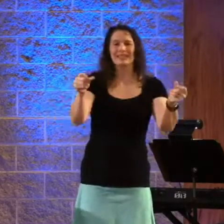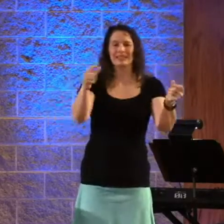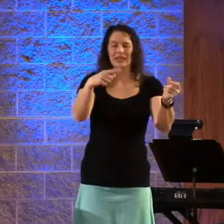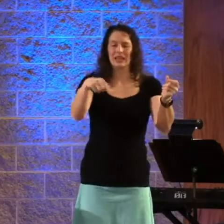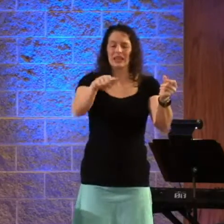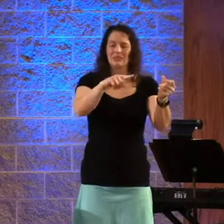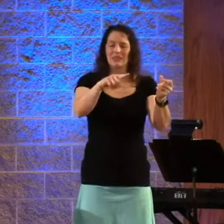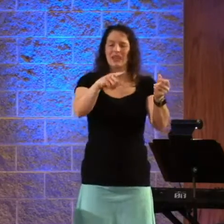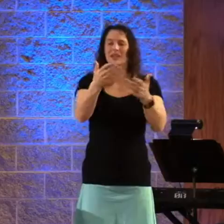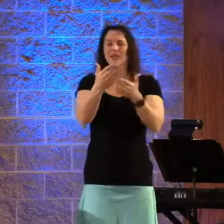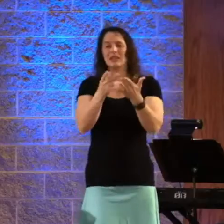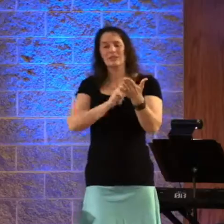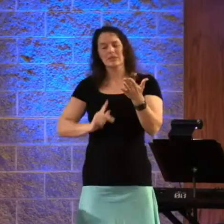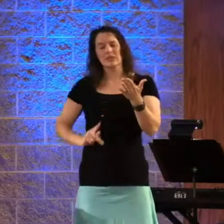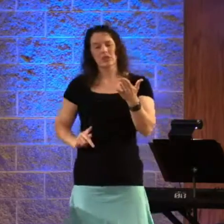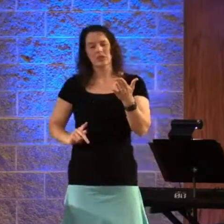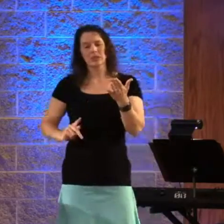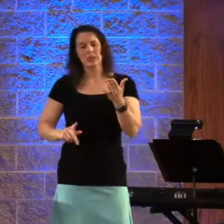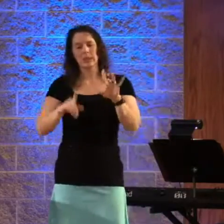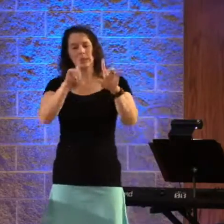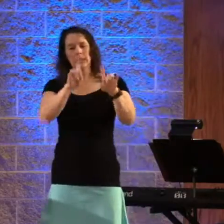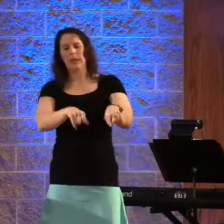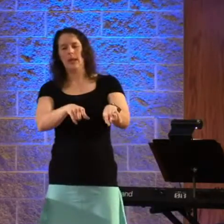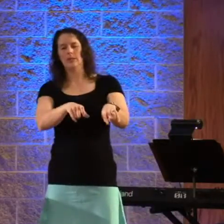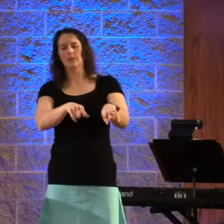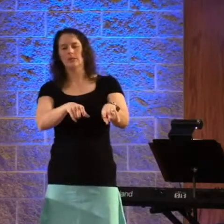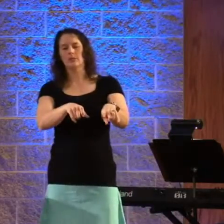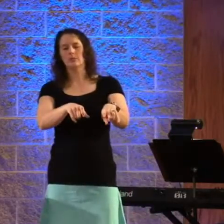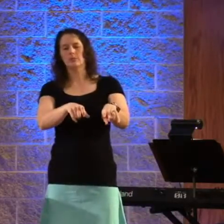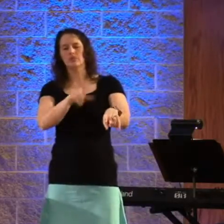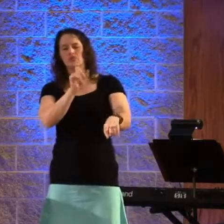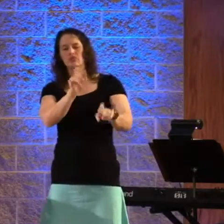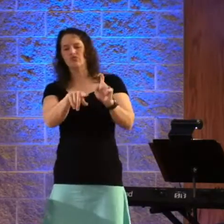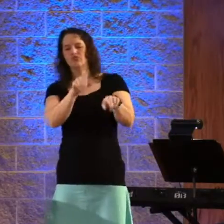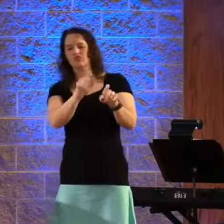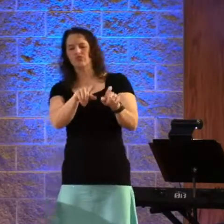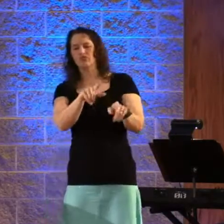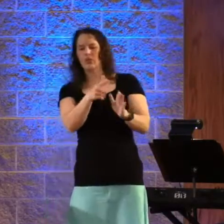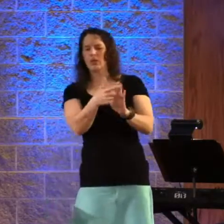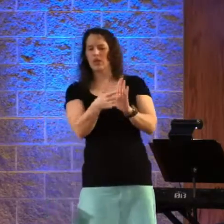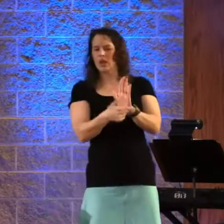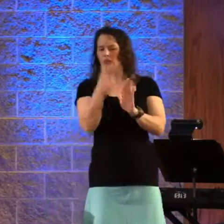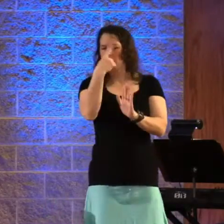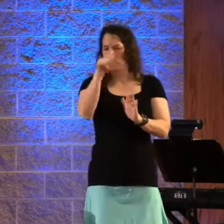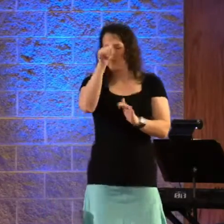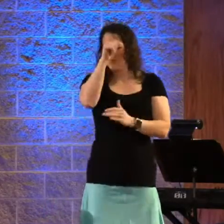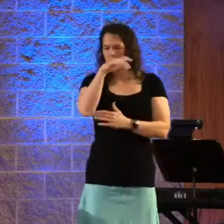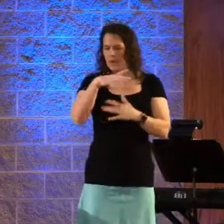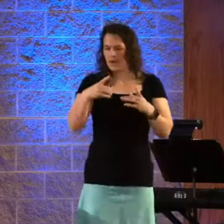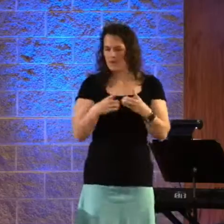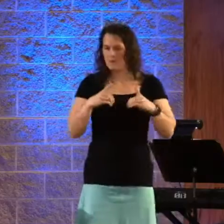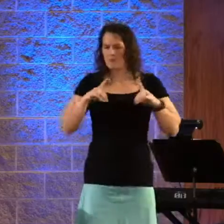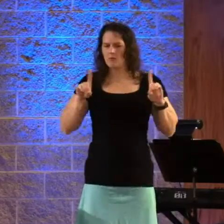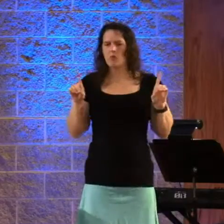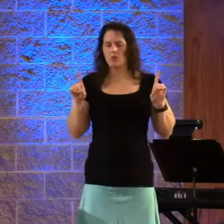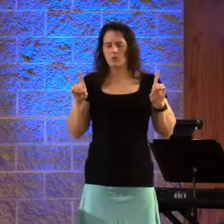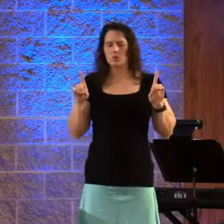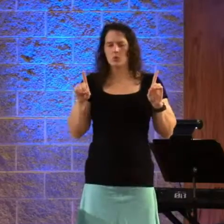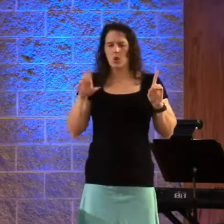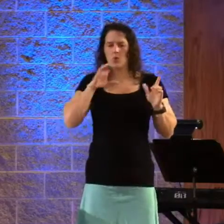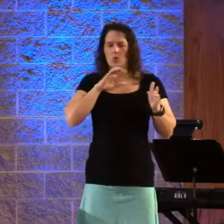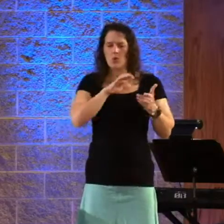to test him. And they asked, is it lawful for a man to divorce his wife for any and every reason?